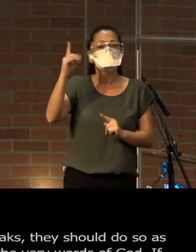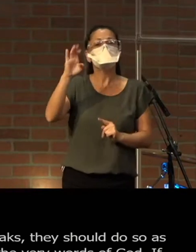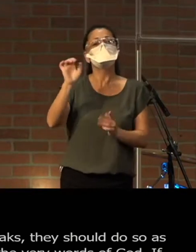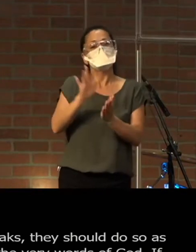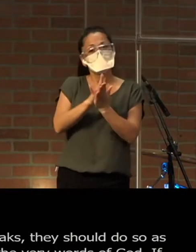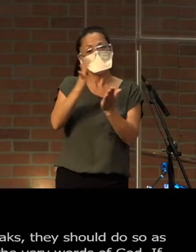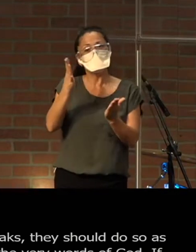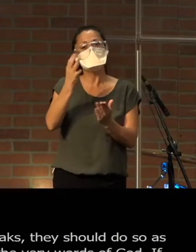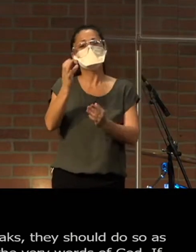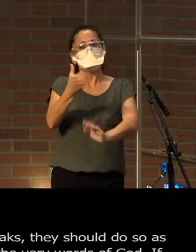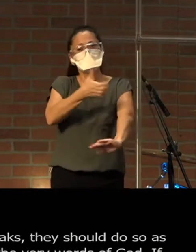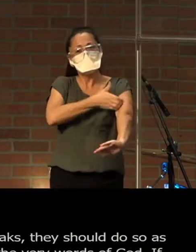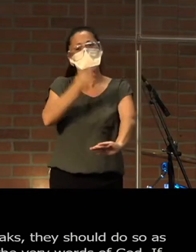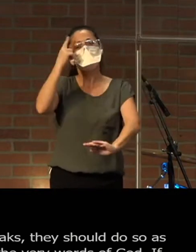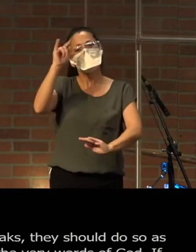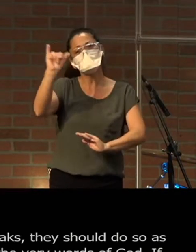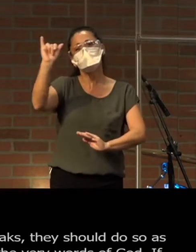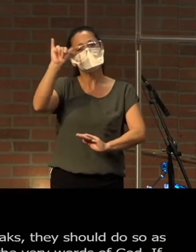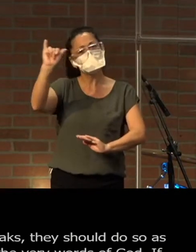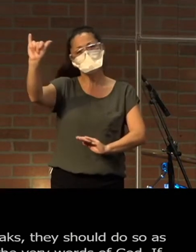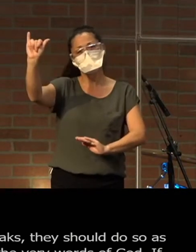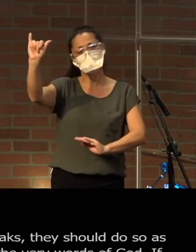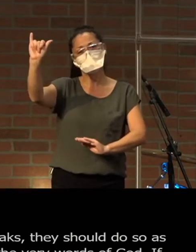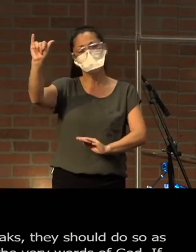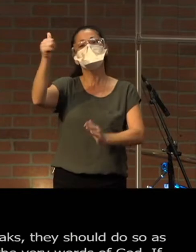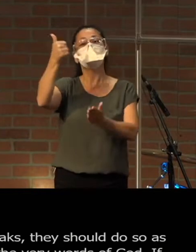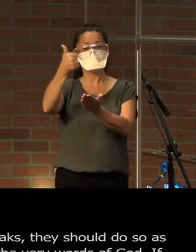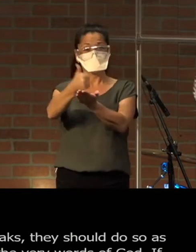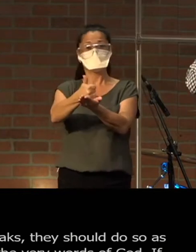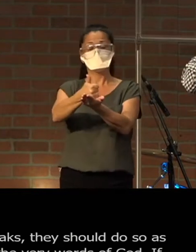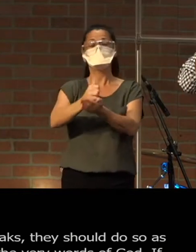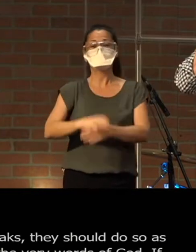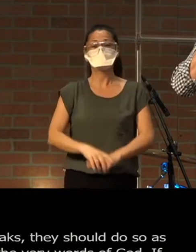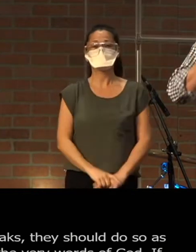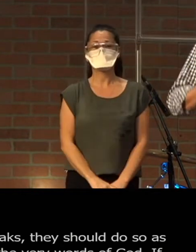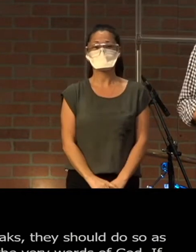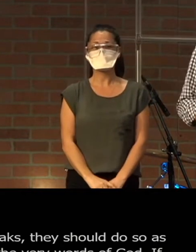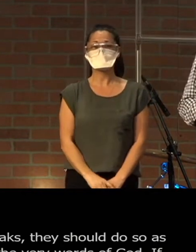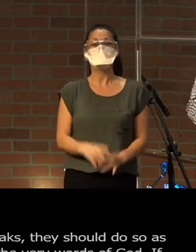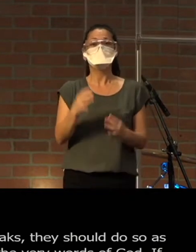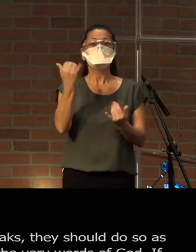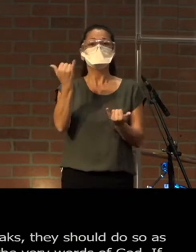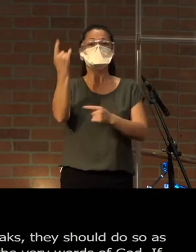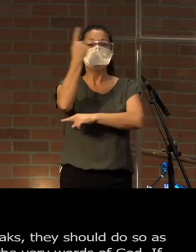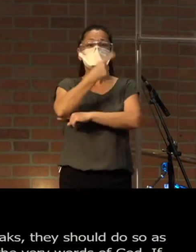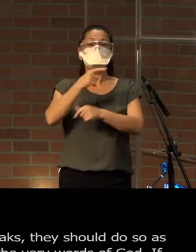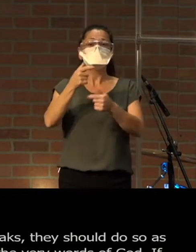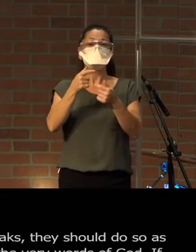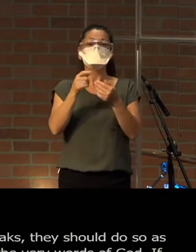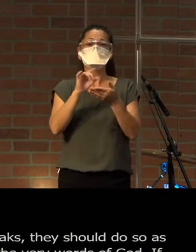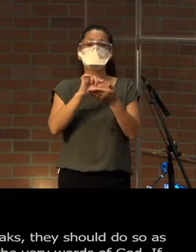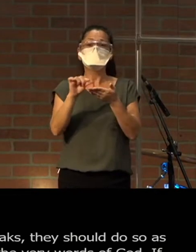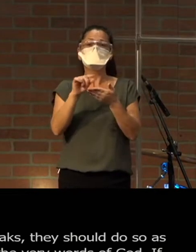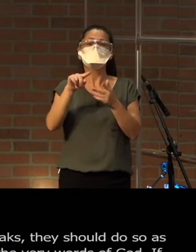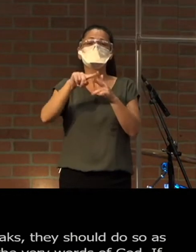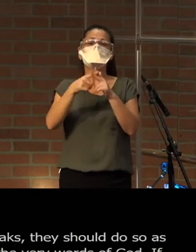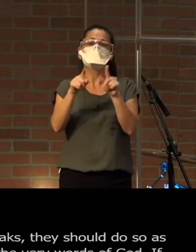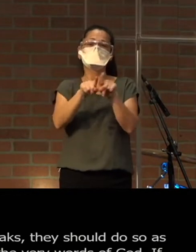glory and the power forever and ever. Amen. Well, today's text starts like a dream for